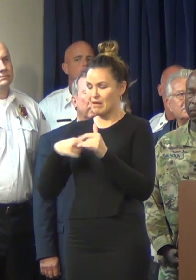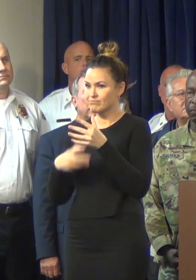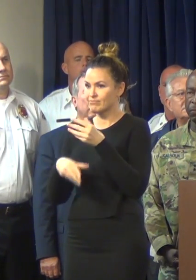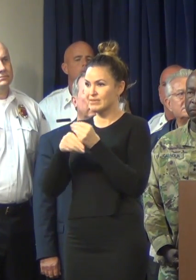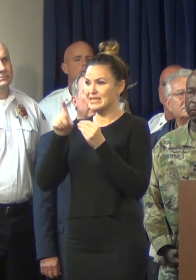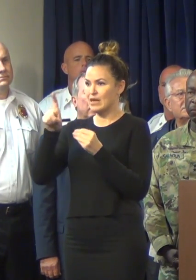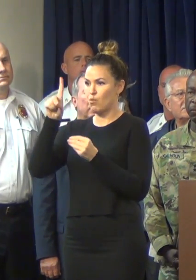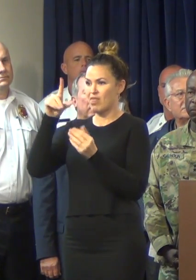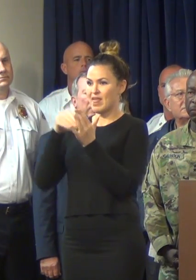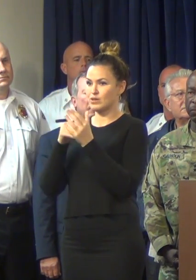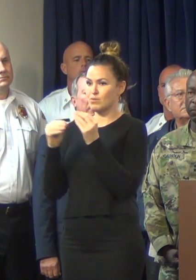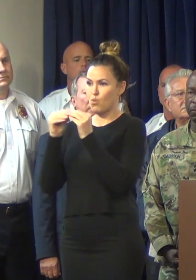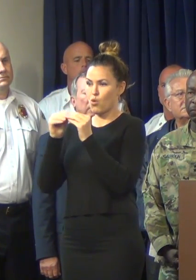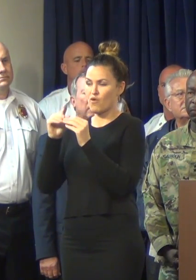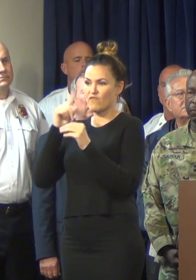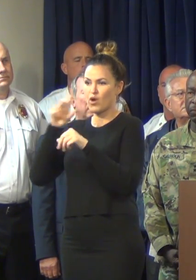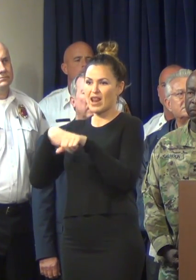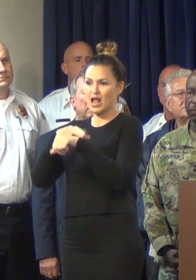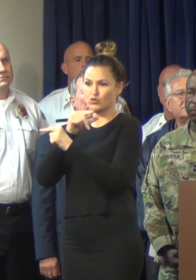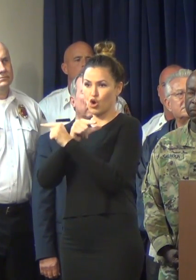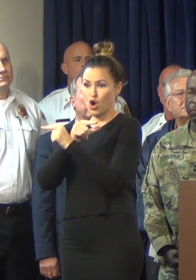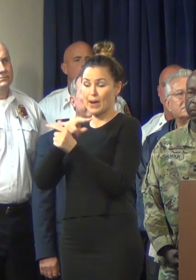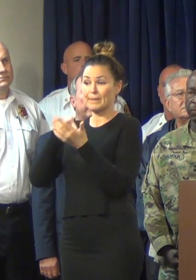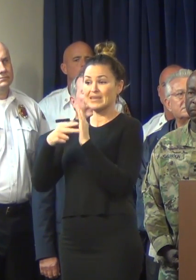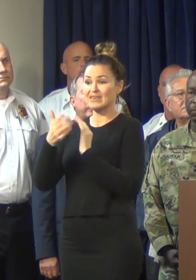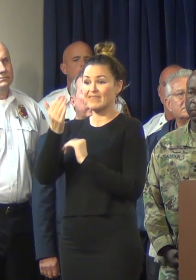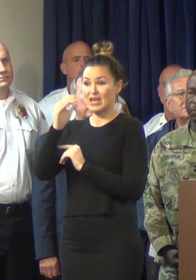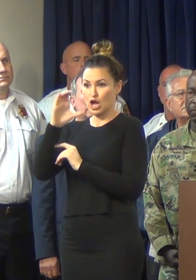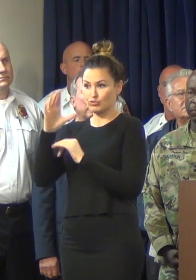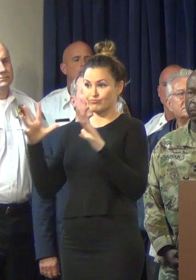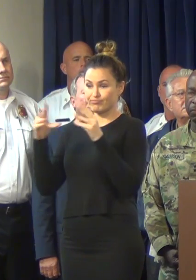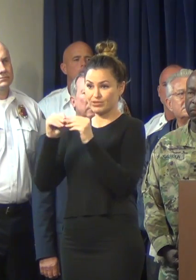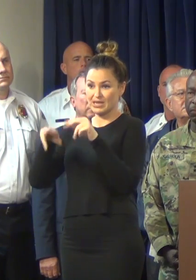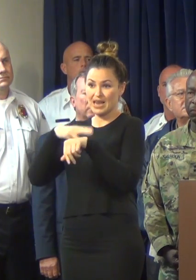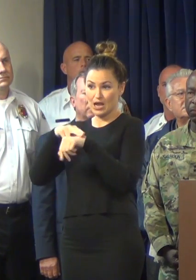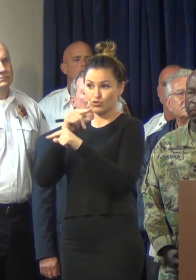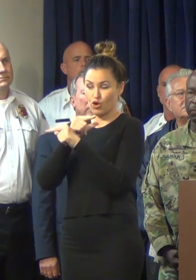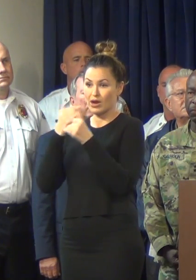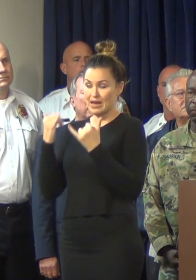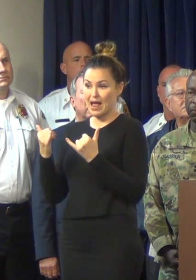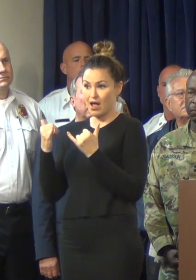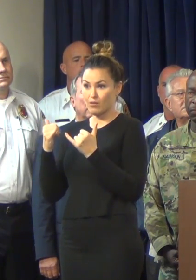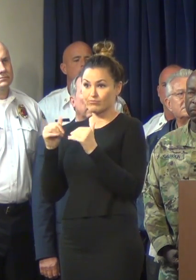1,000 members of the National Guard. That means 1,500 members of the National Guards are now activated.